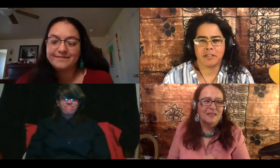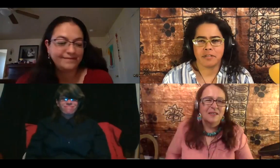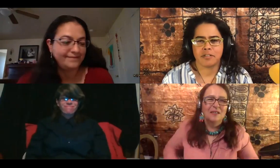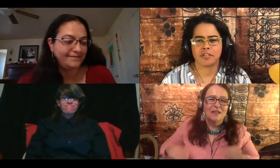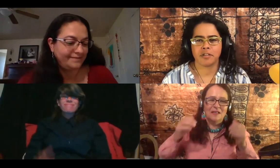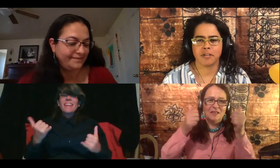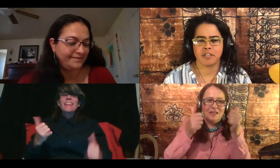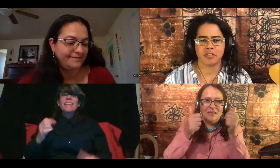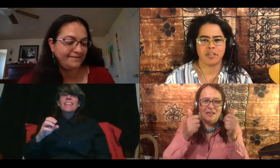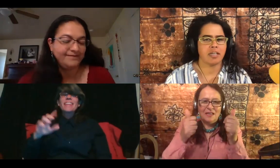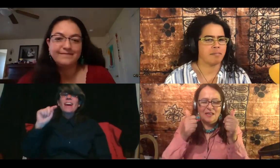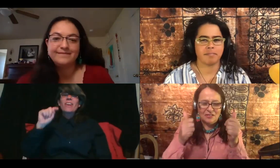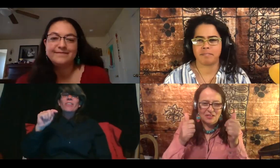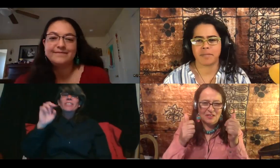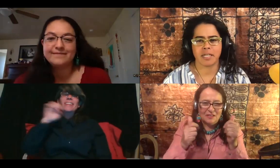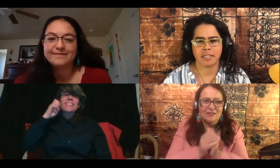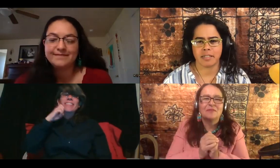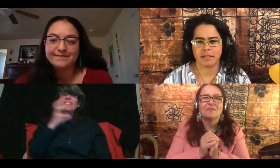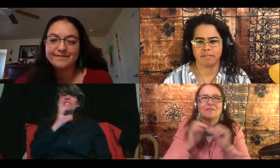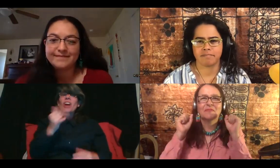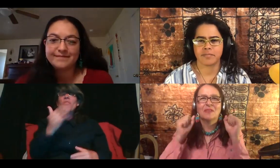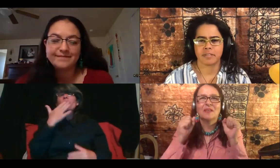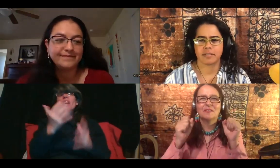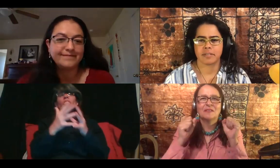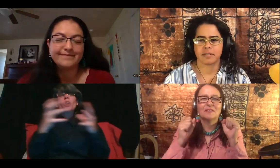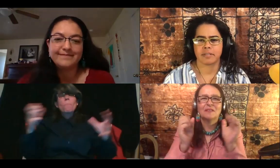Beautiful. Thank you so much for this, Beata.